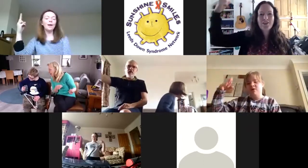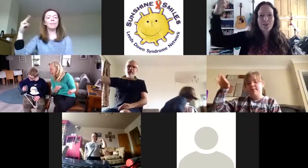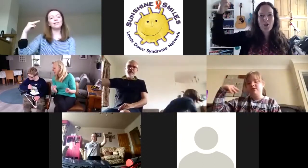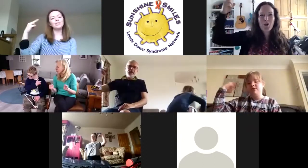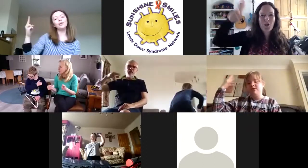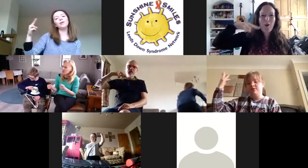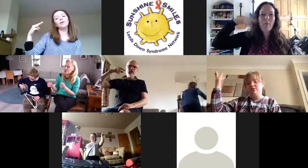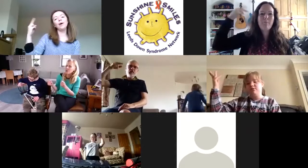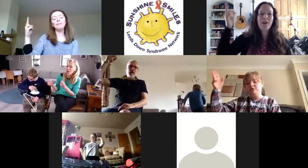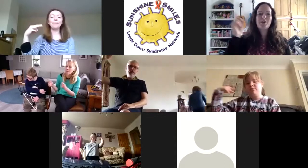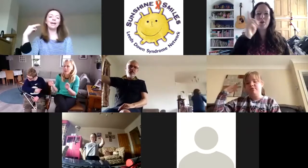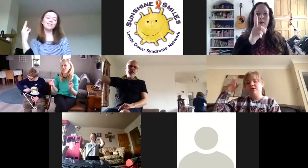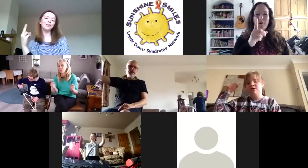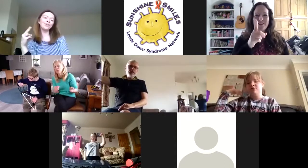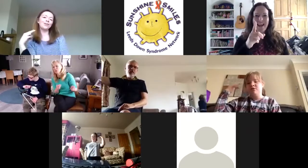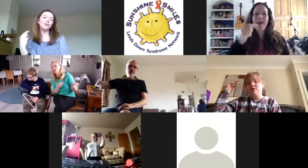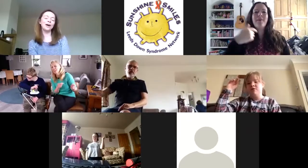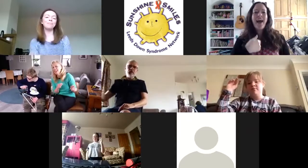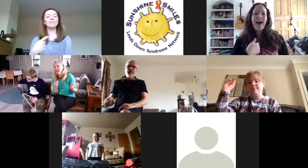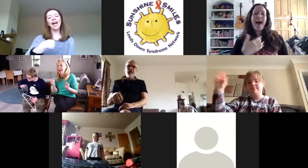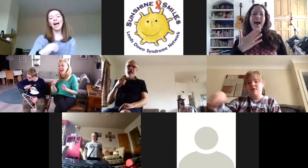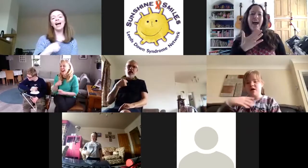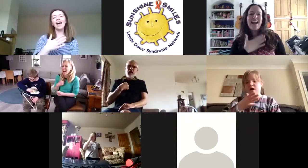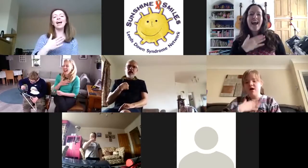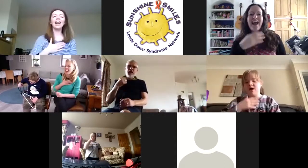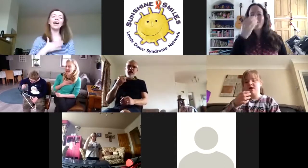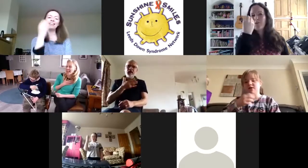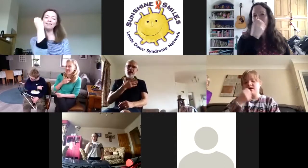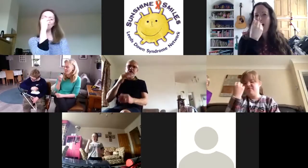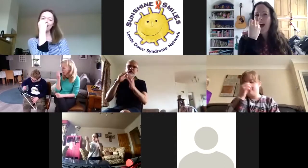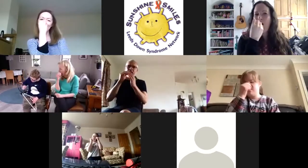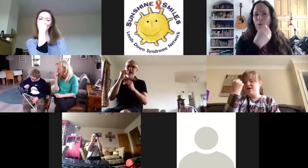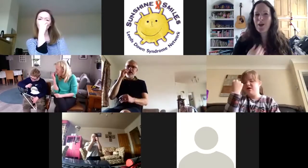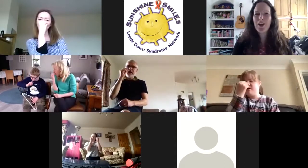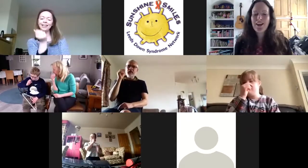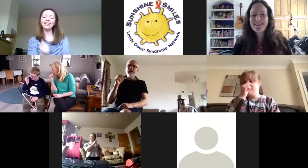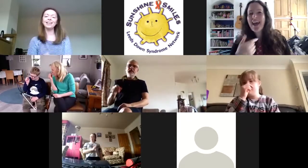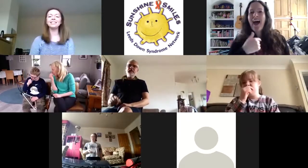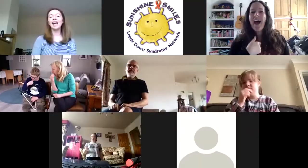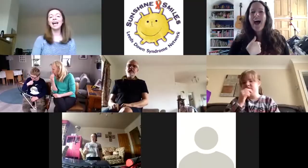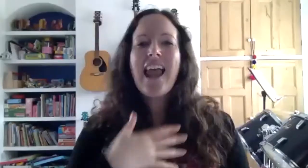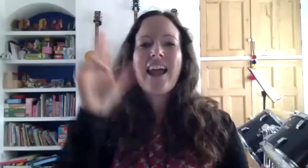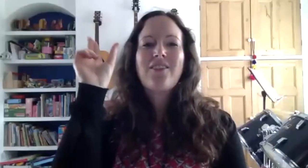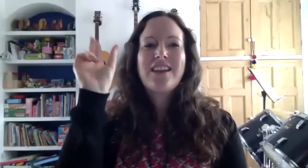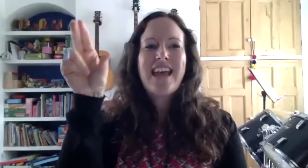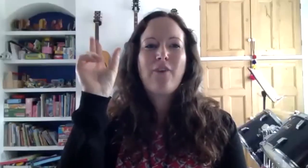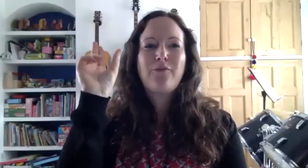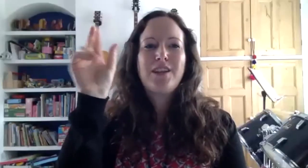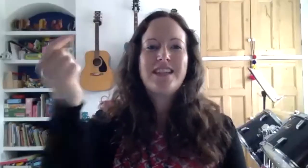a doo-wop, a doo-wop. One more time. I like the flowers. I like